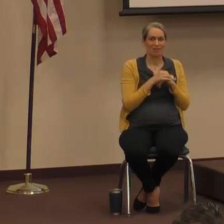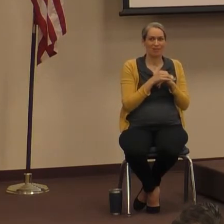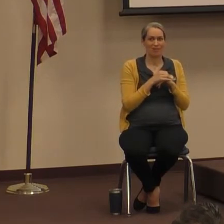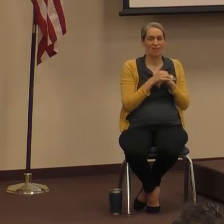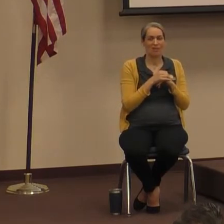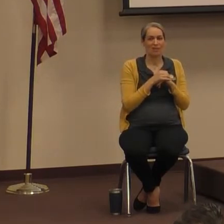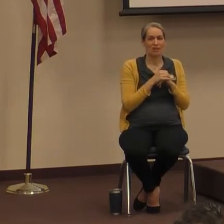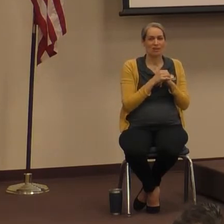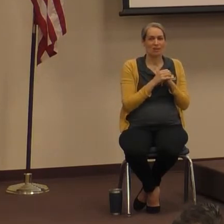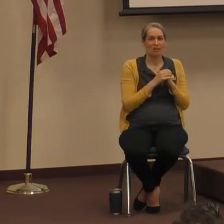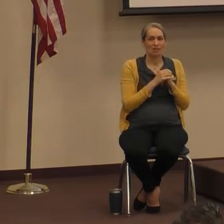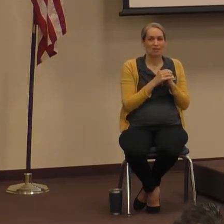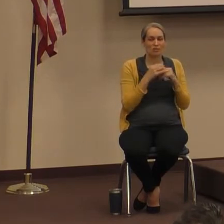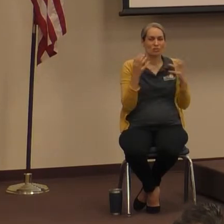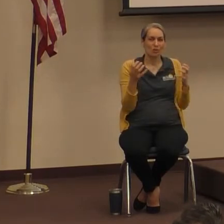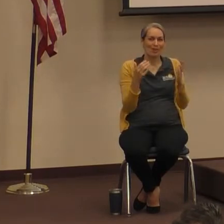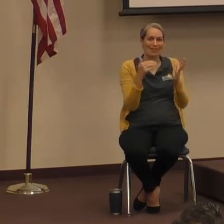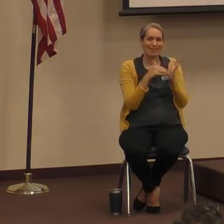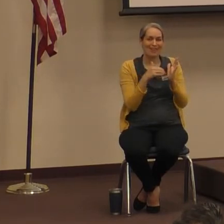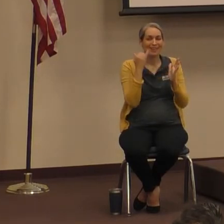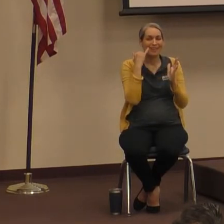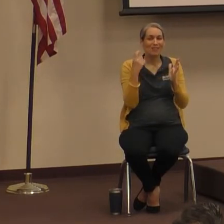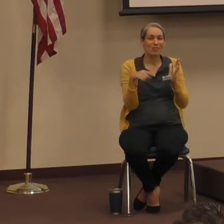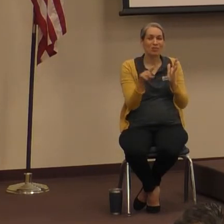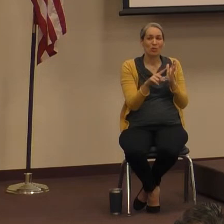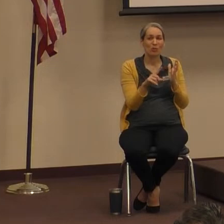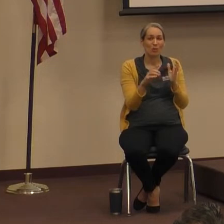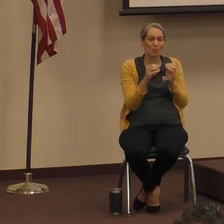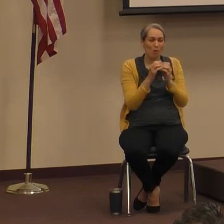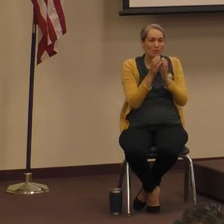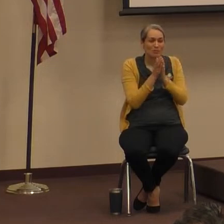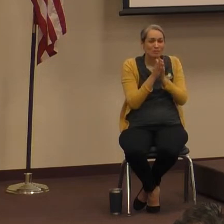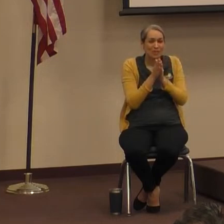respectively. So again, if you're more